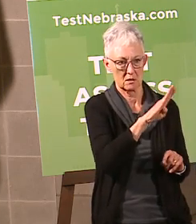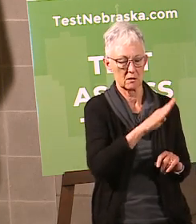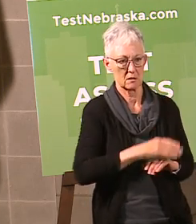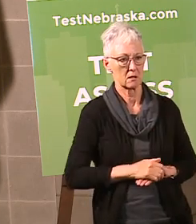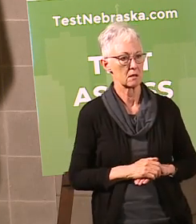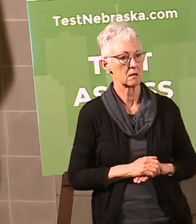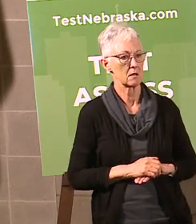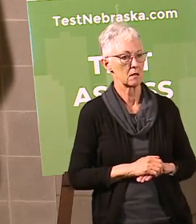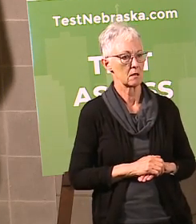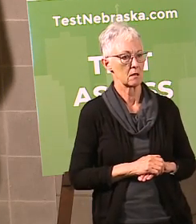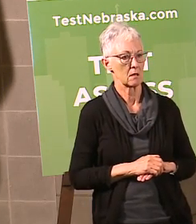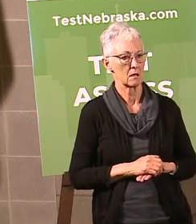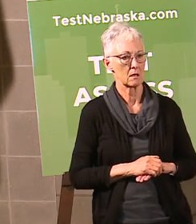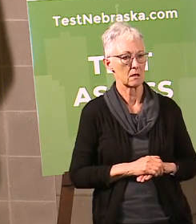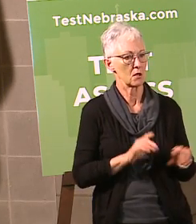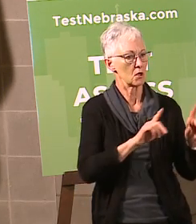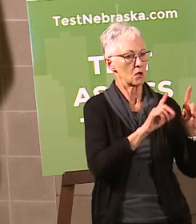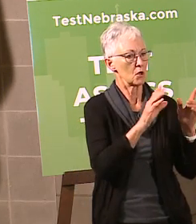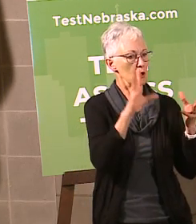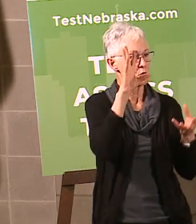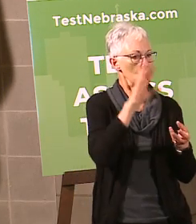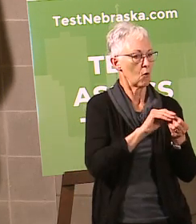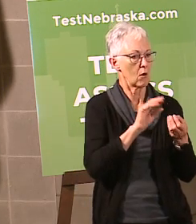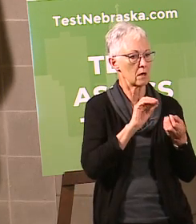swabs? Total swabs is what?